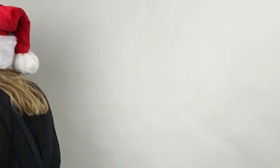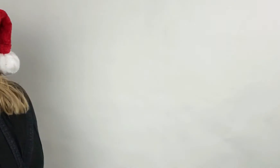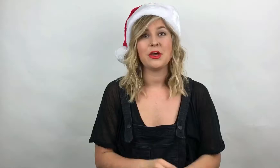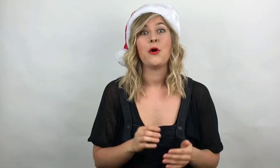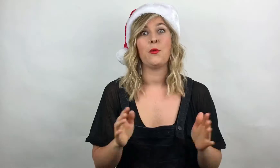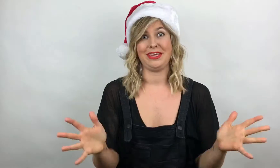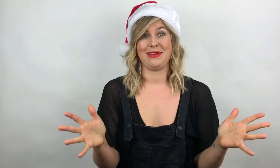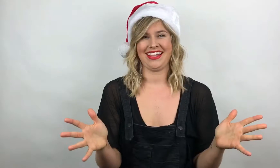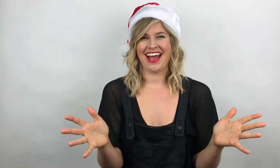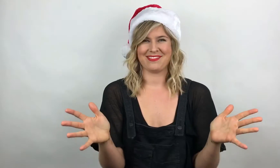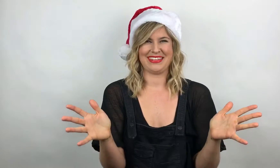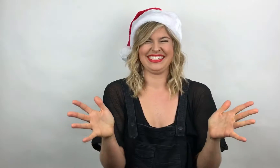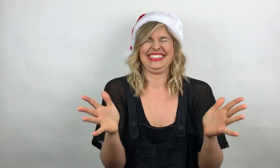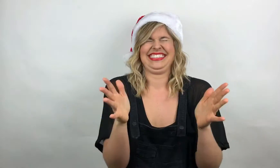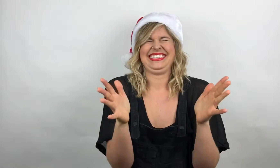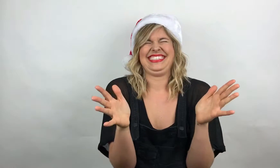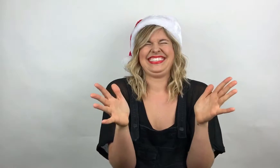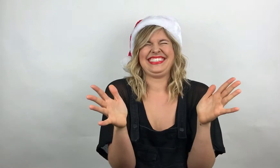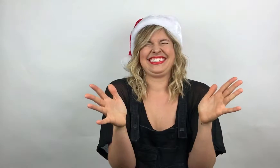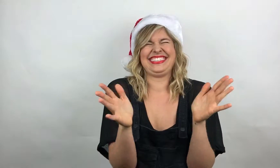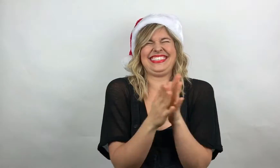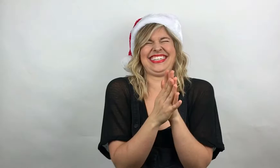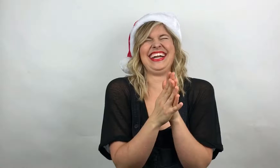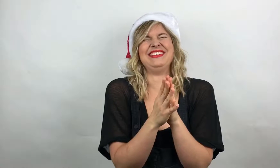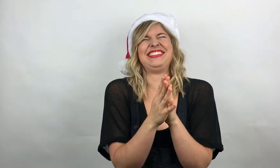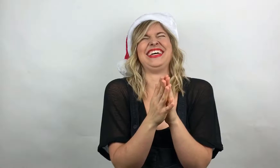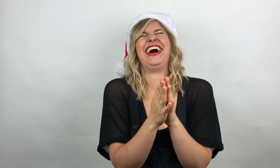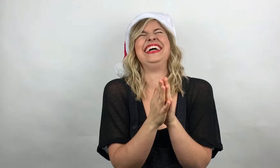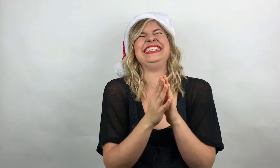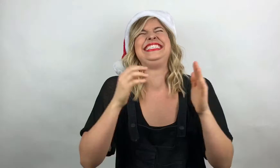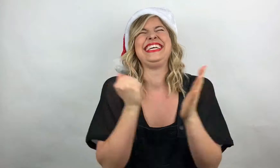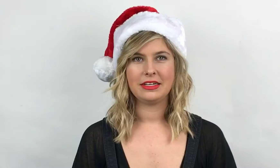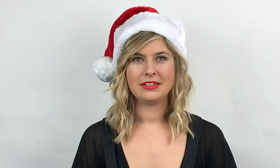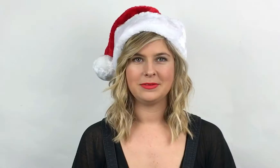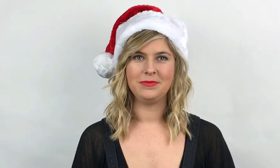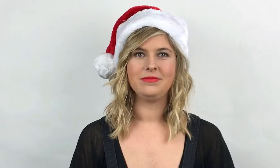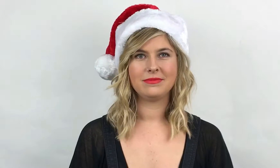Sorry. We can make that happen. So sorry. What? Oh,